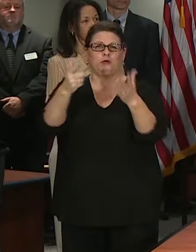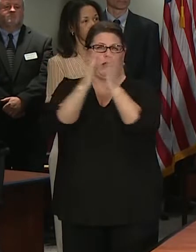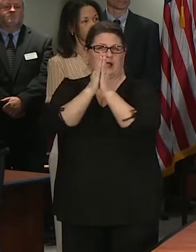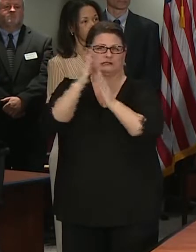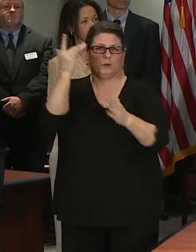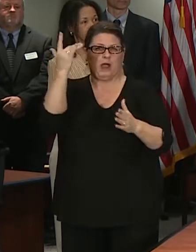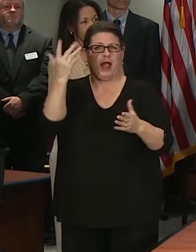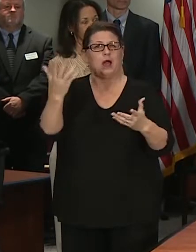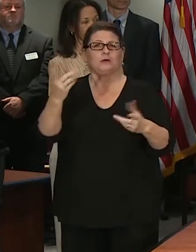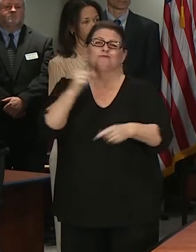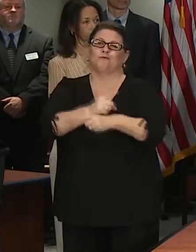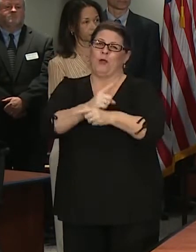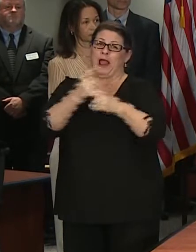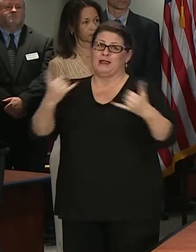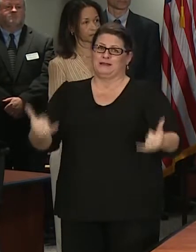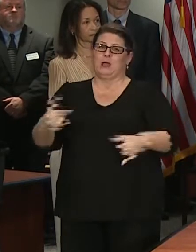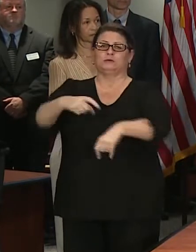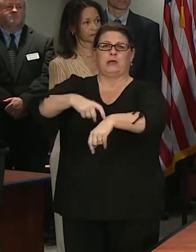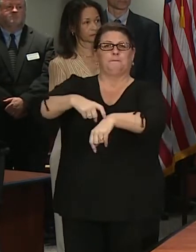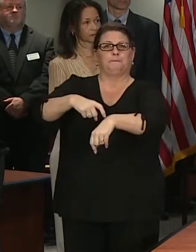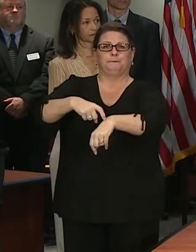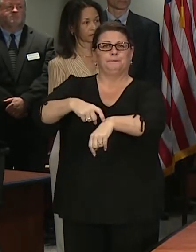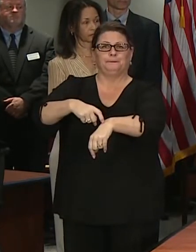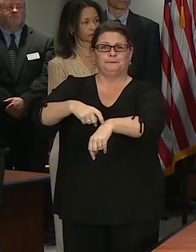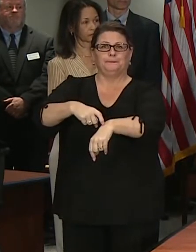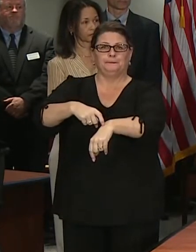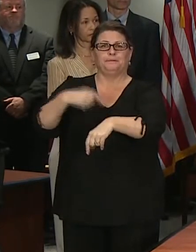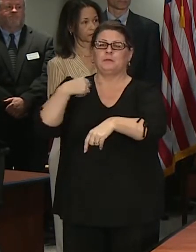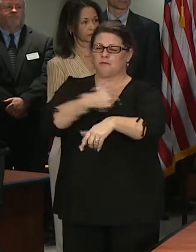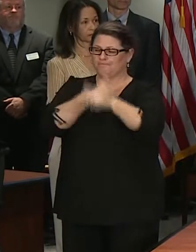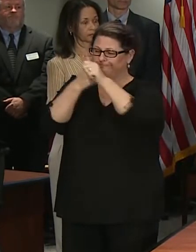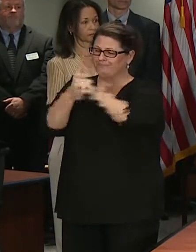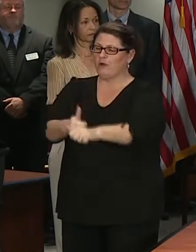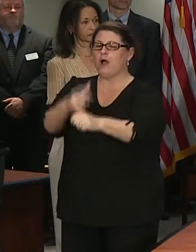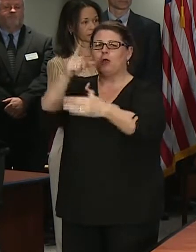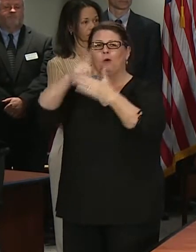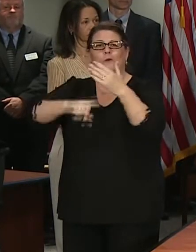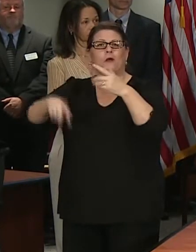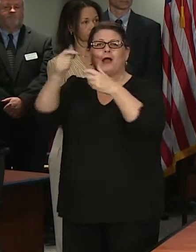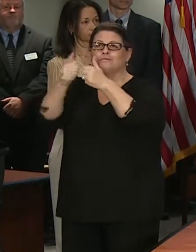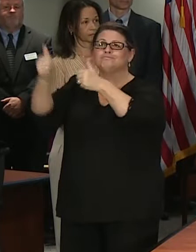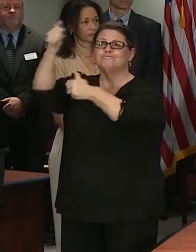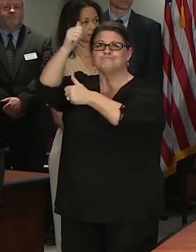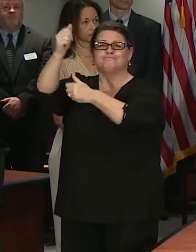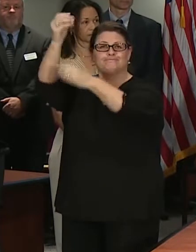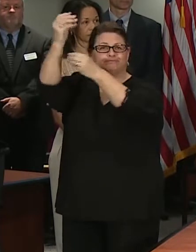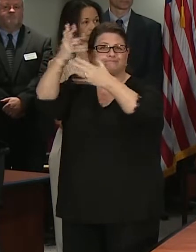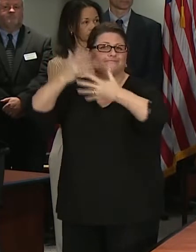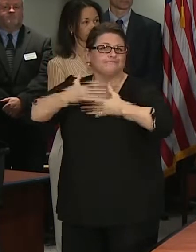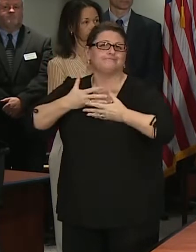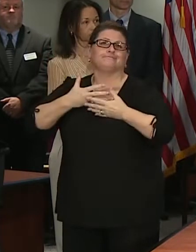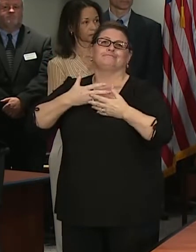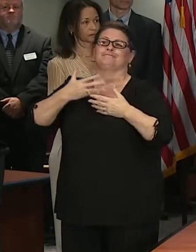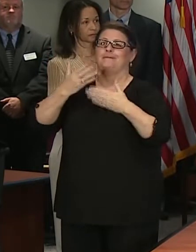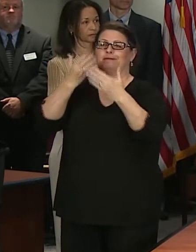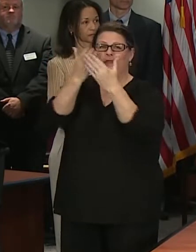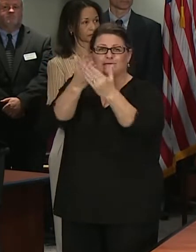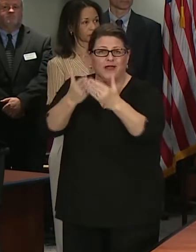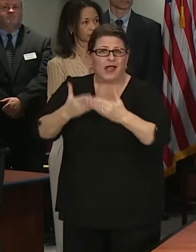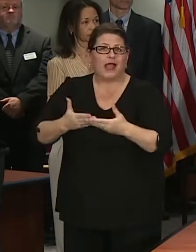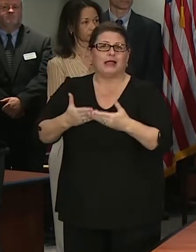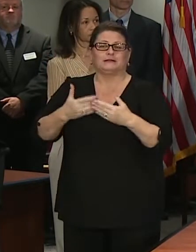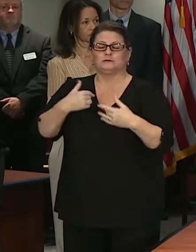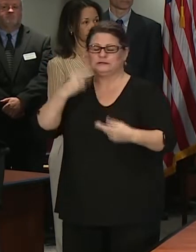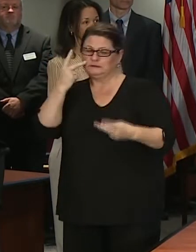it is time, according to the data, according to the science, according to the facts, and according to